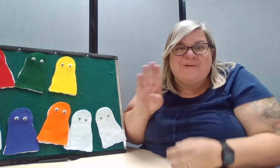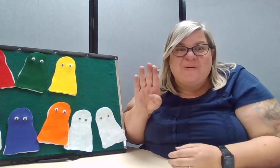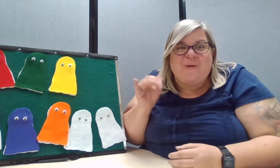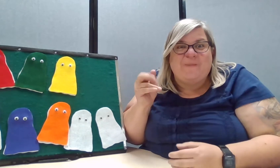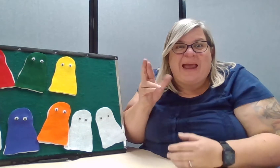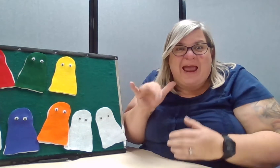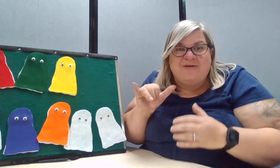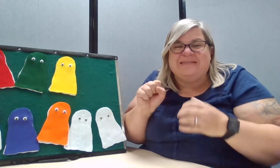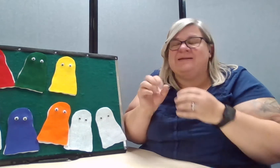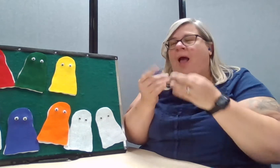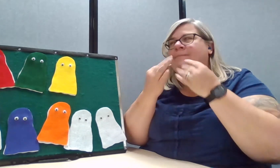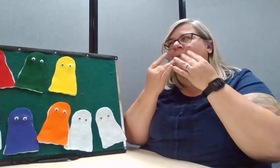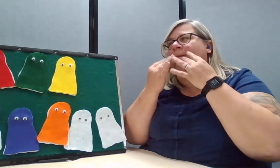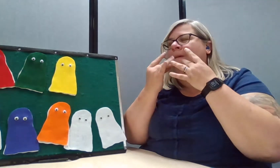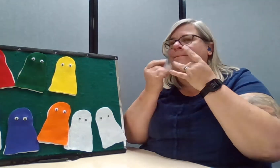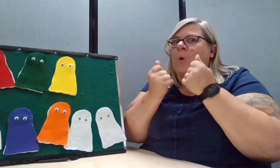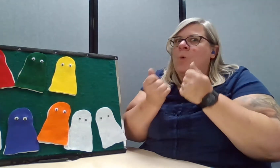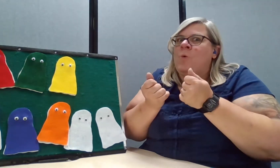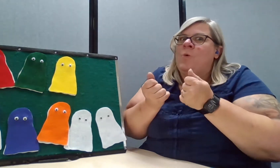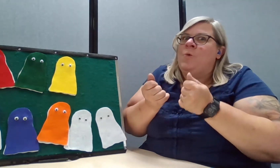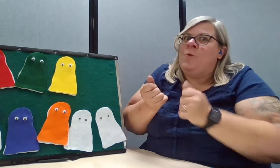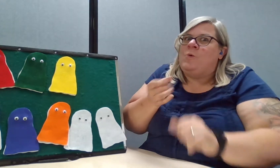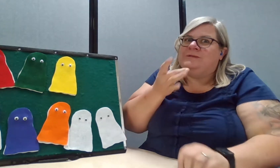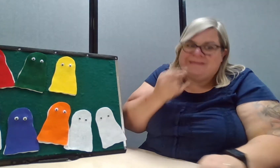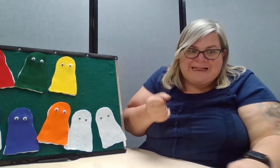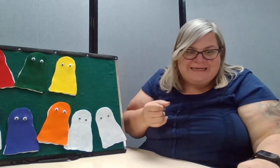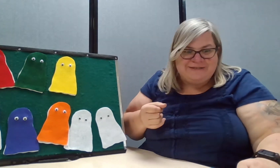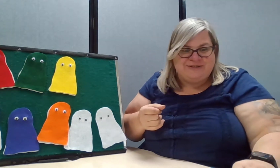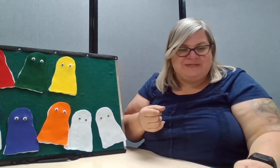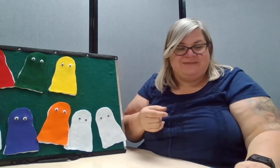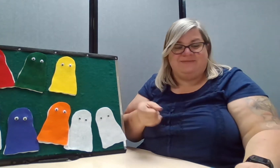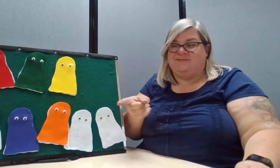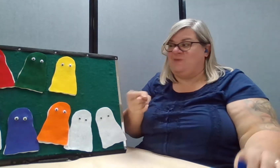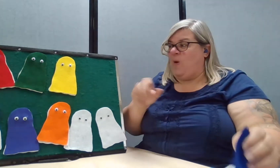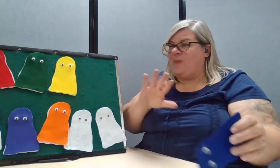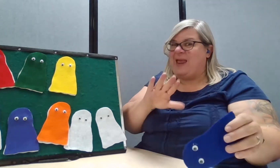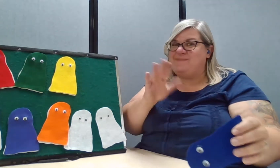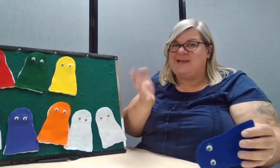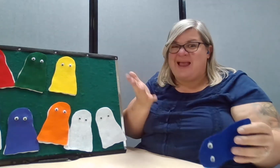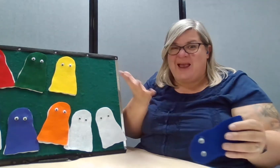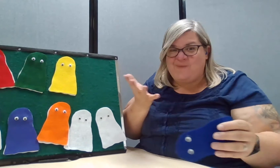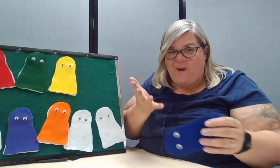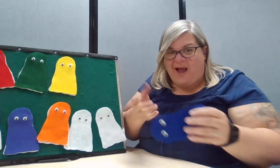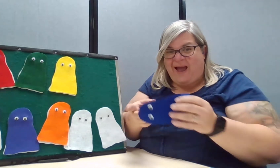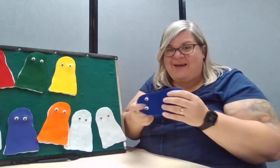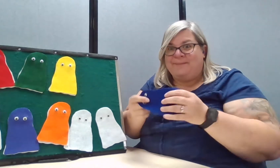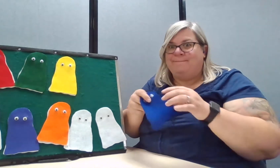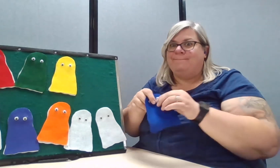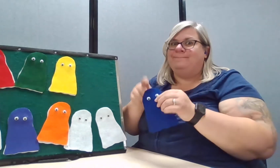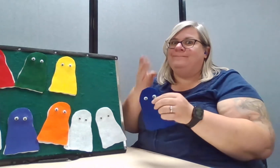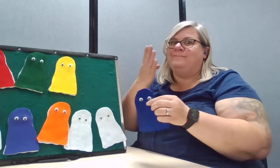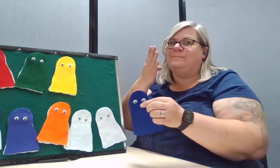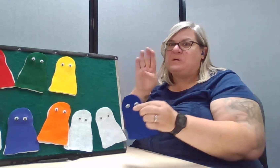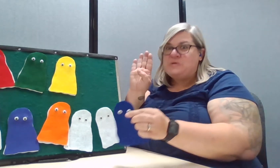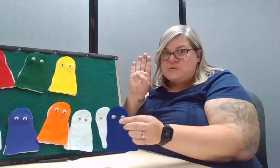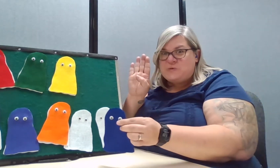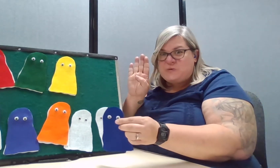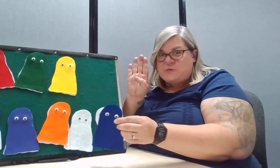frozen blueberries, so they were delicious. And guess what? Little ghost number 7